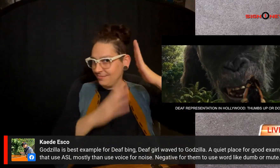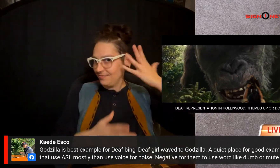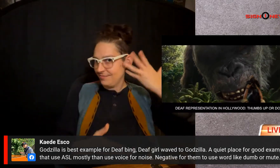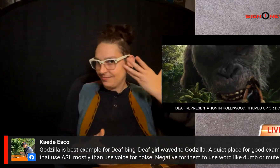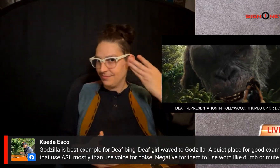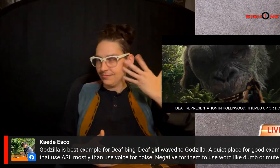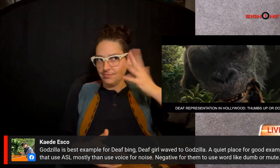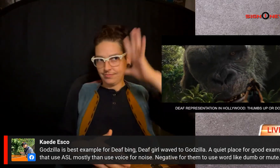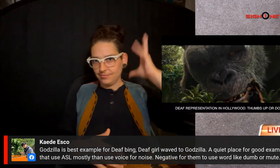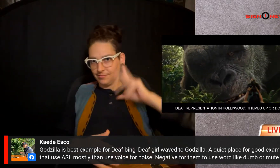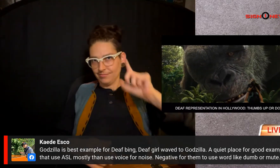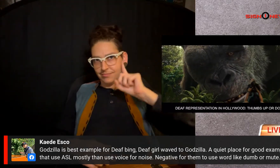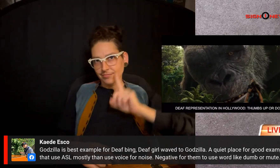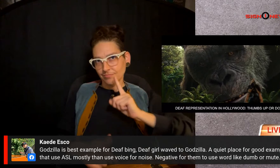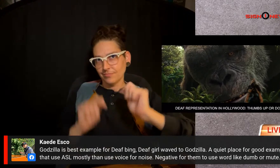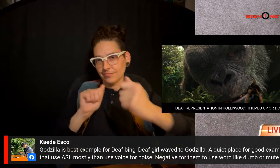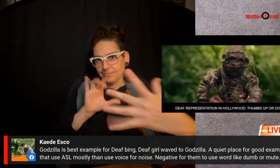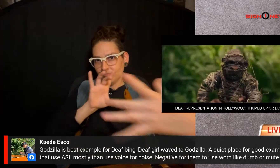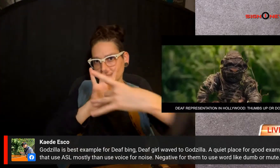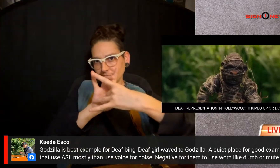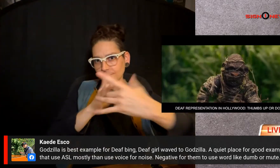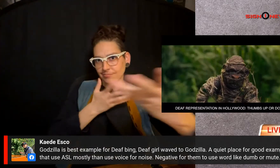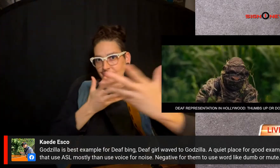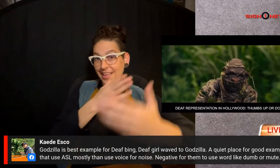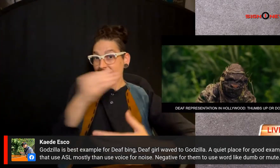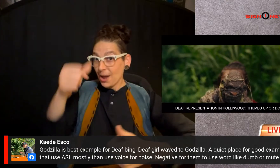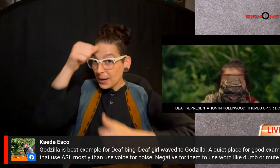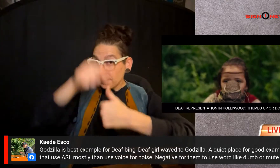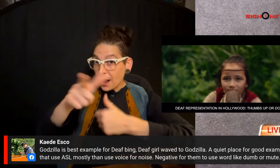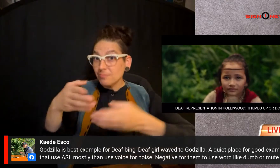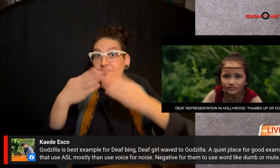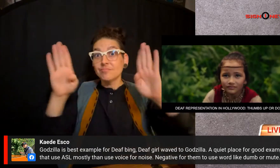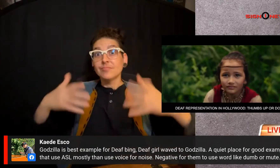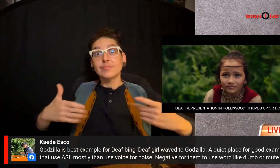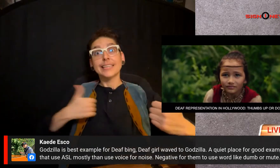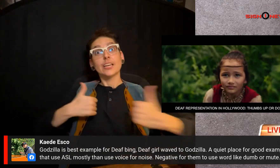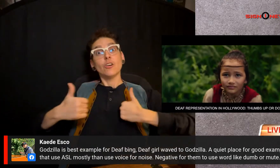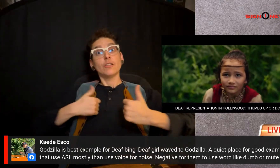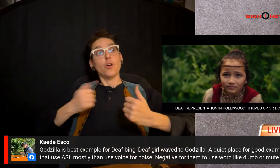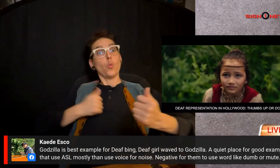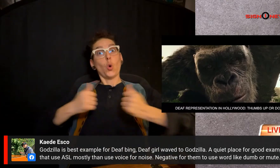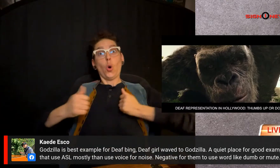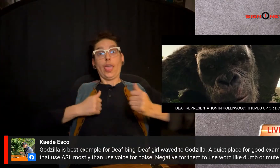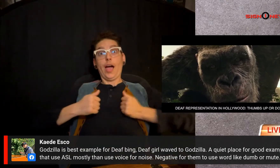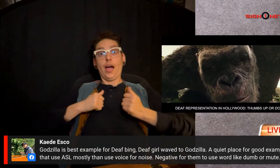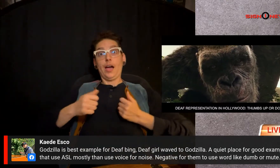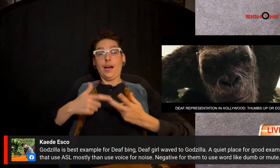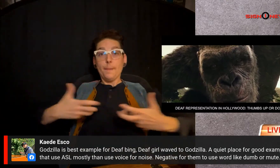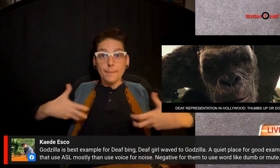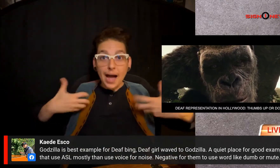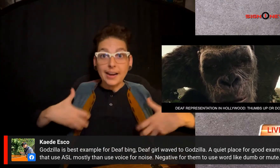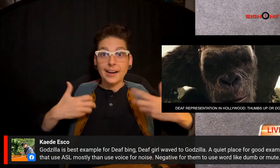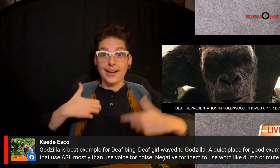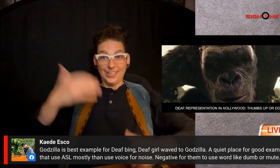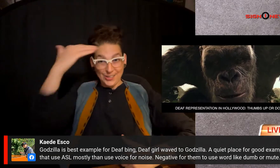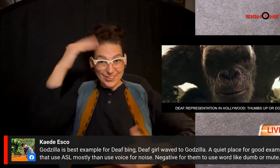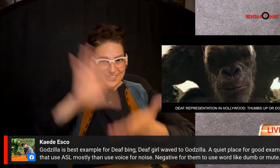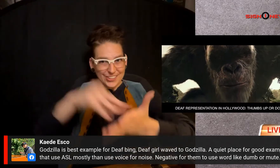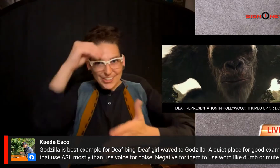really close to her ear to let her know she was deaf, but connecting. And remember,